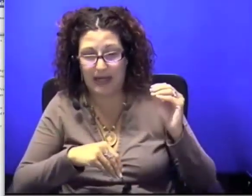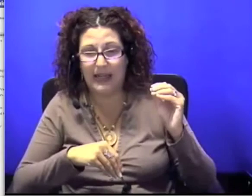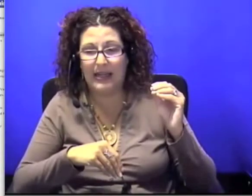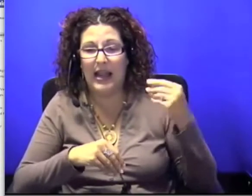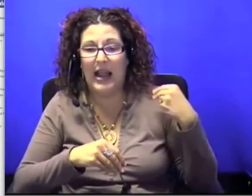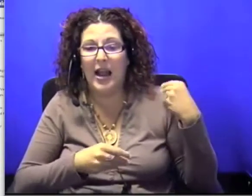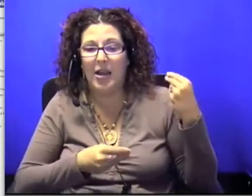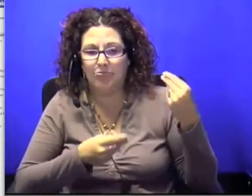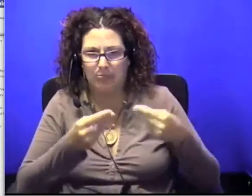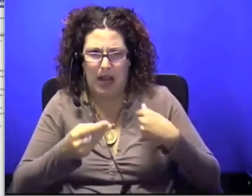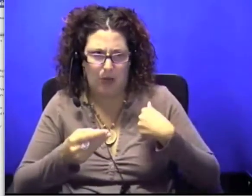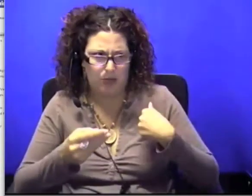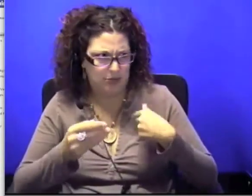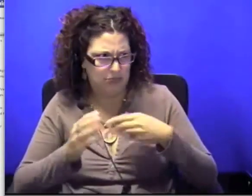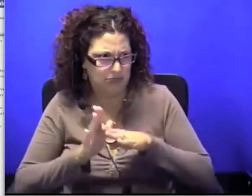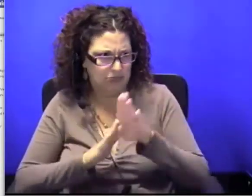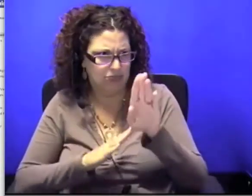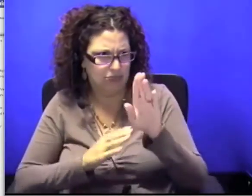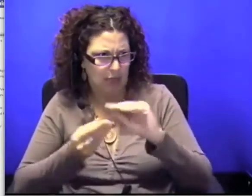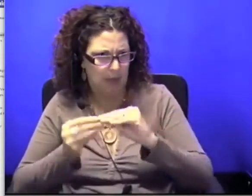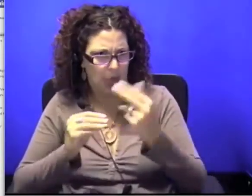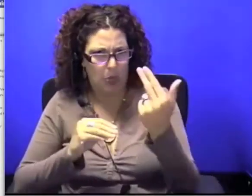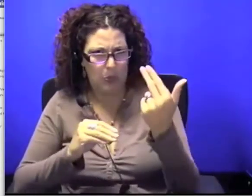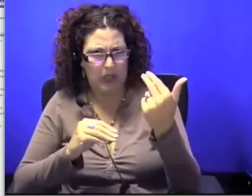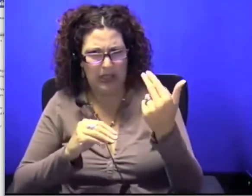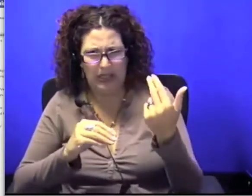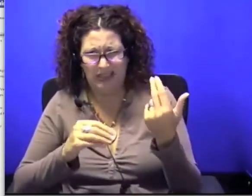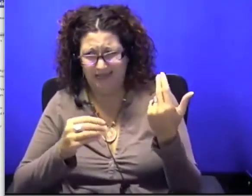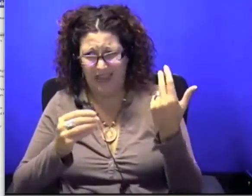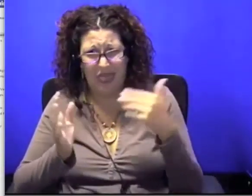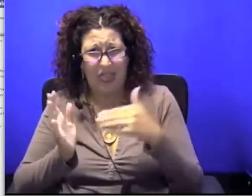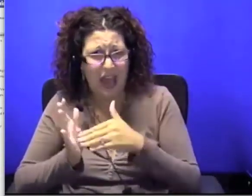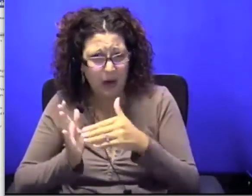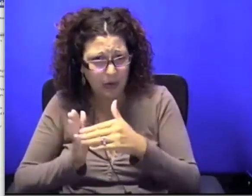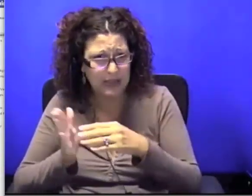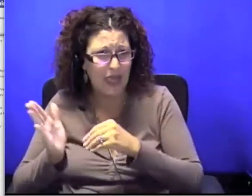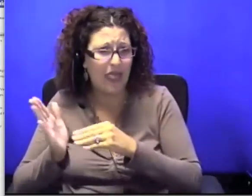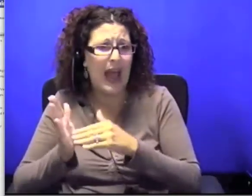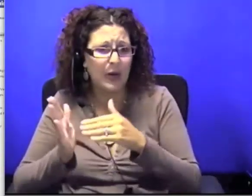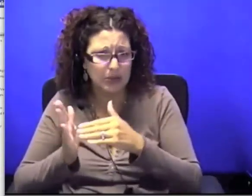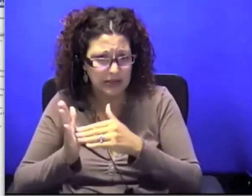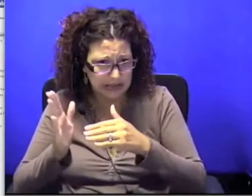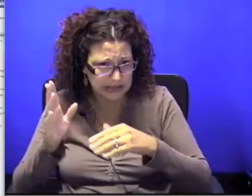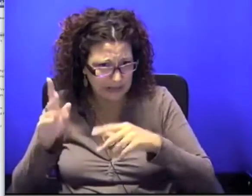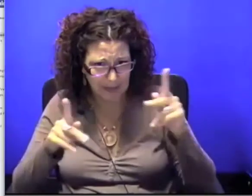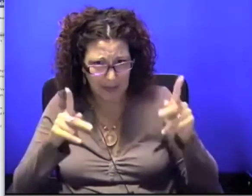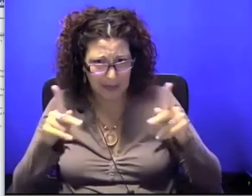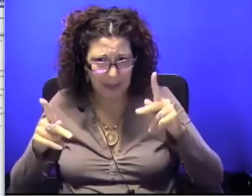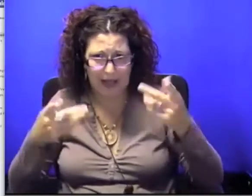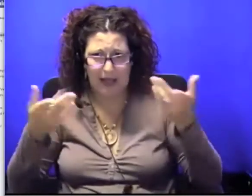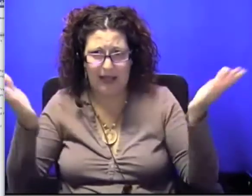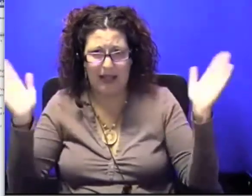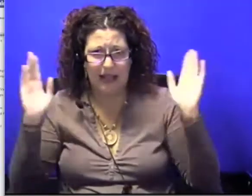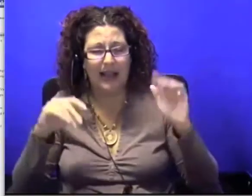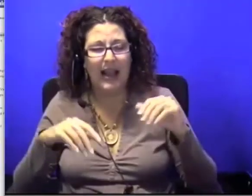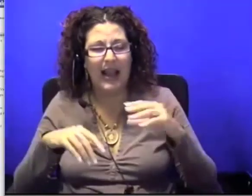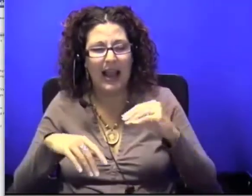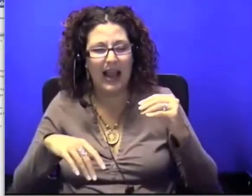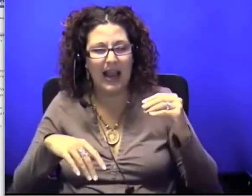company where I rose to number 13 out of hundreds of thousands of distributors worldwide,